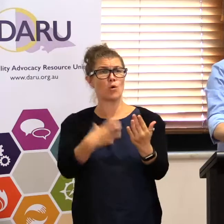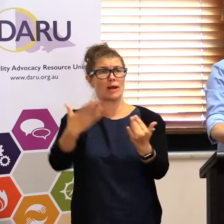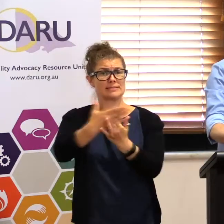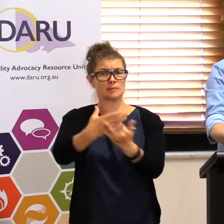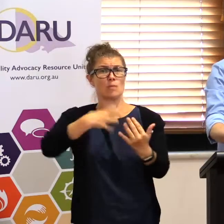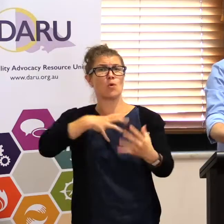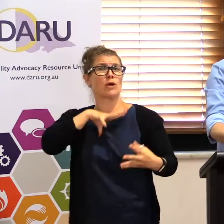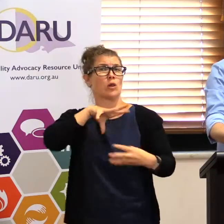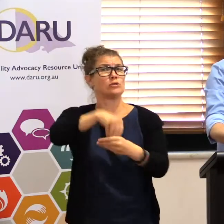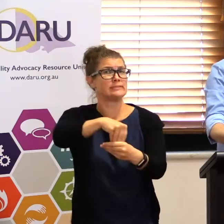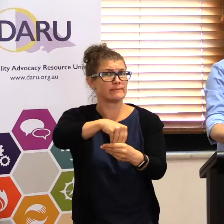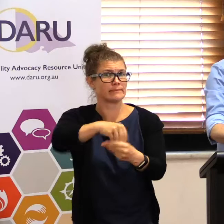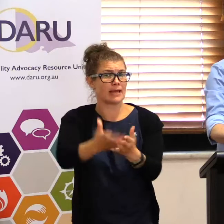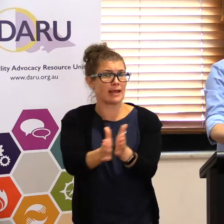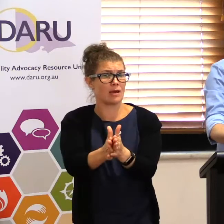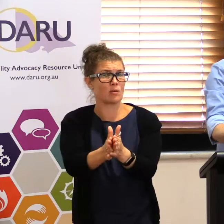that includes some of the